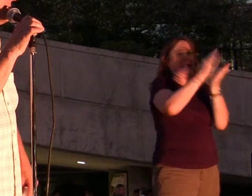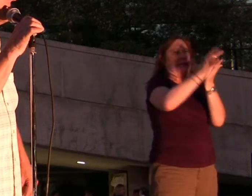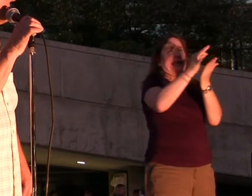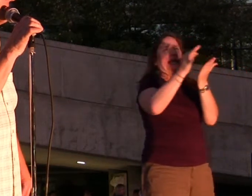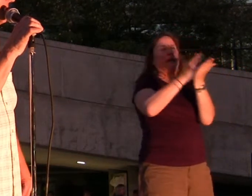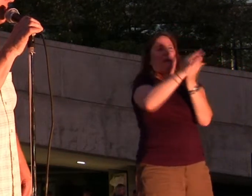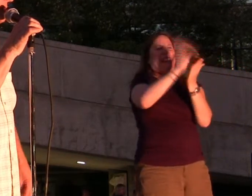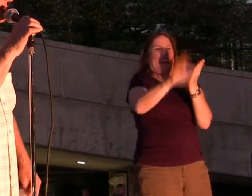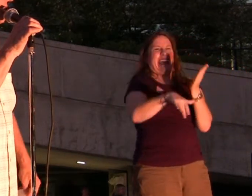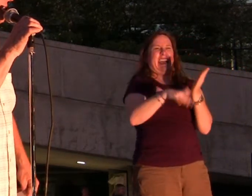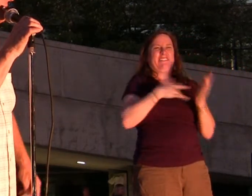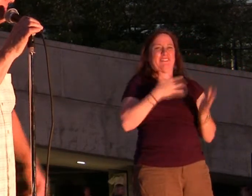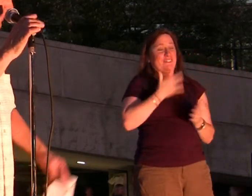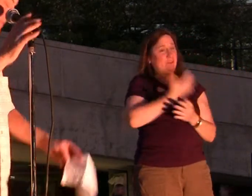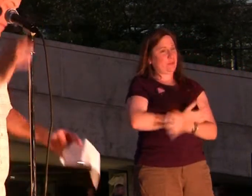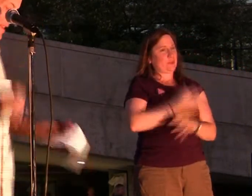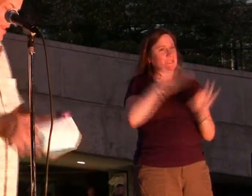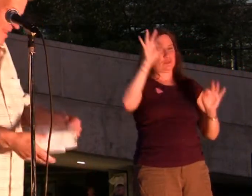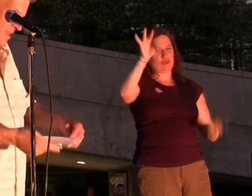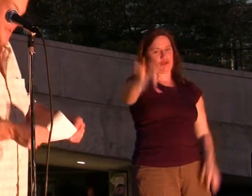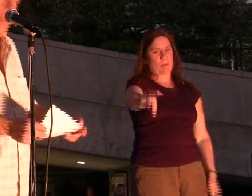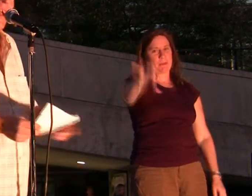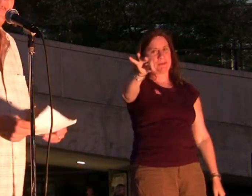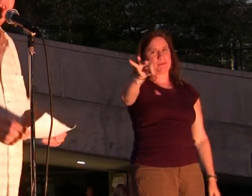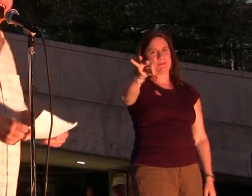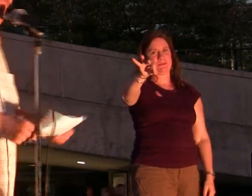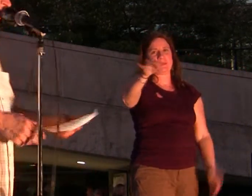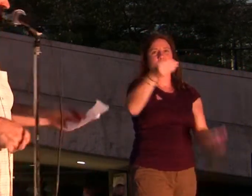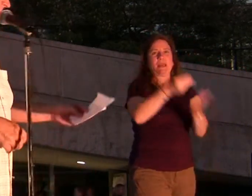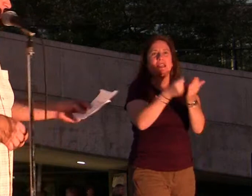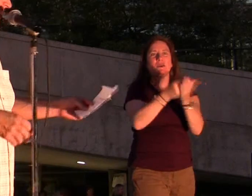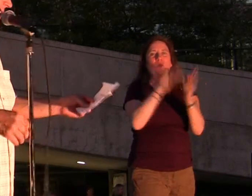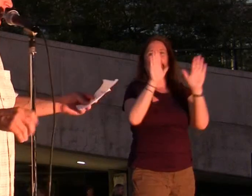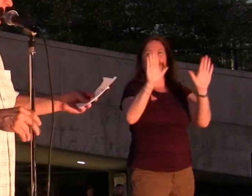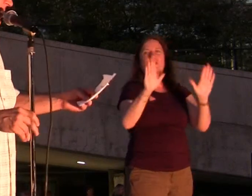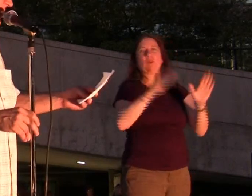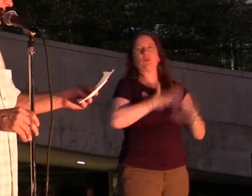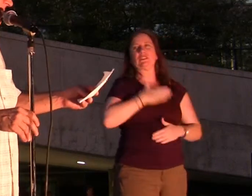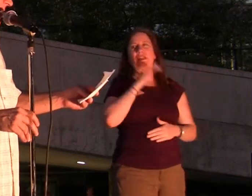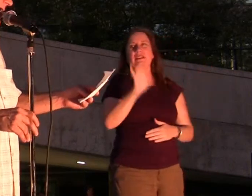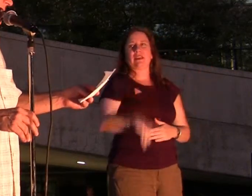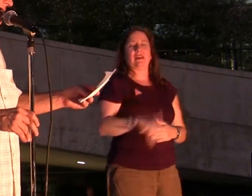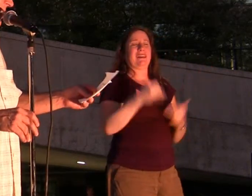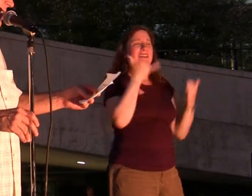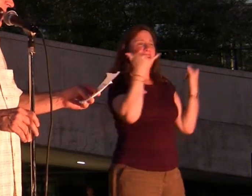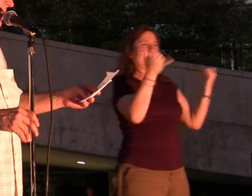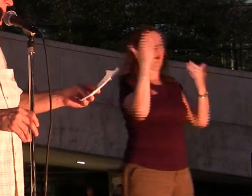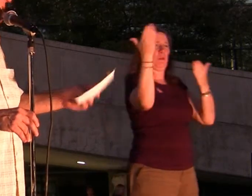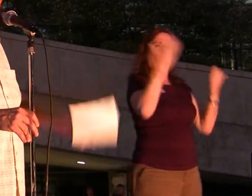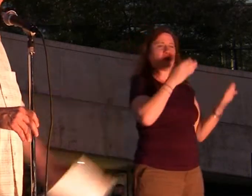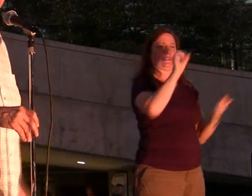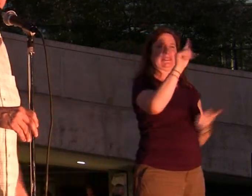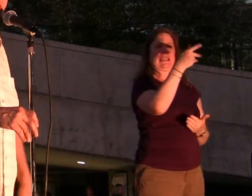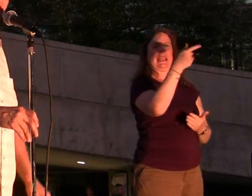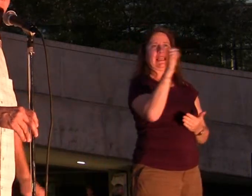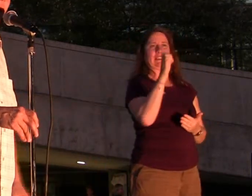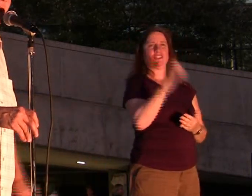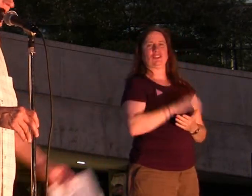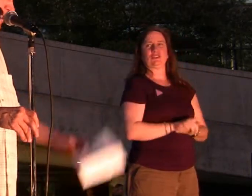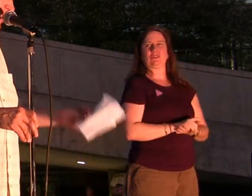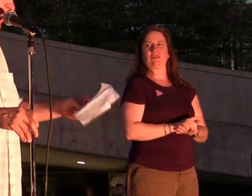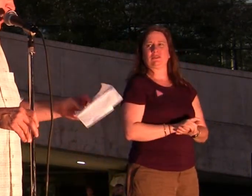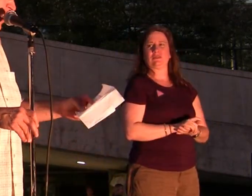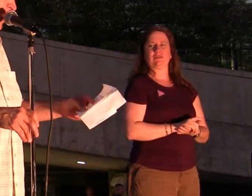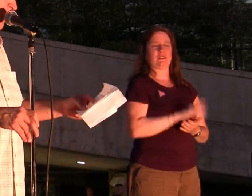box. It's greatly appreciated. At this time, I'd like to bring to the stage Mr.